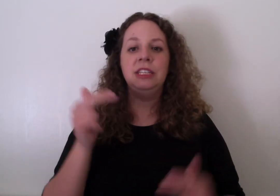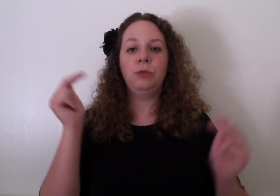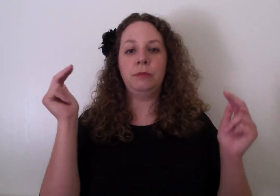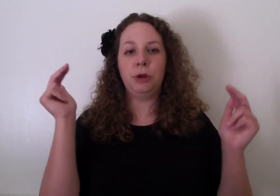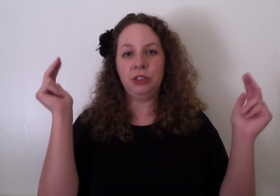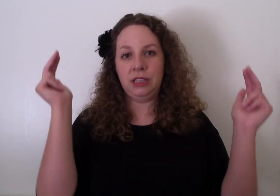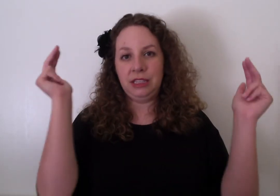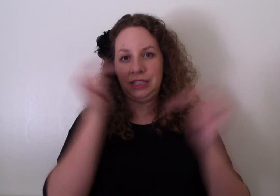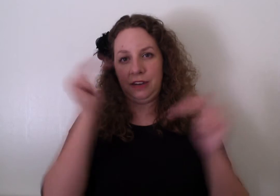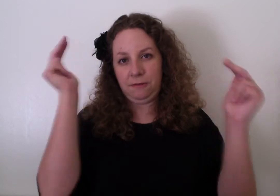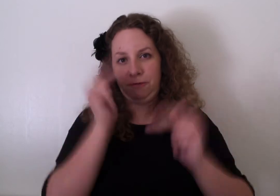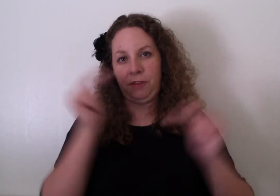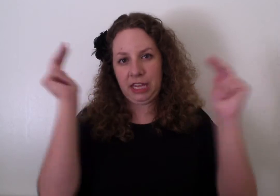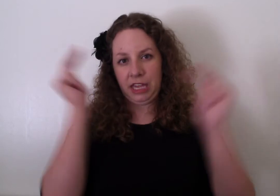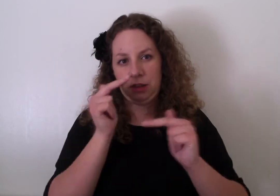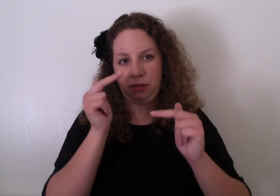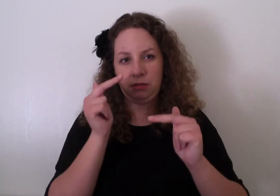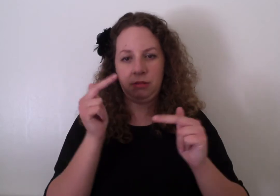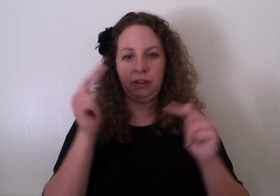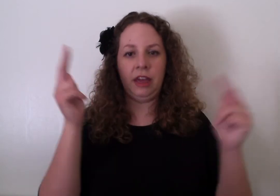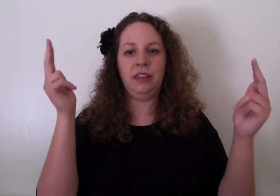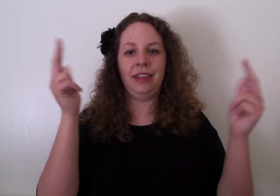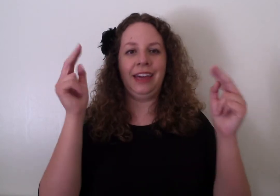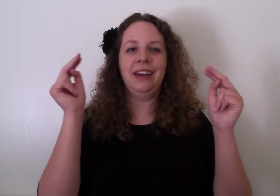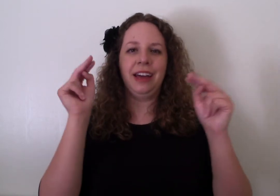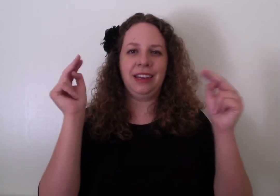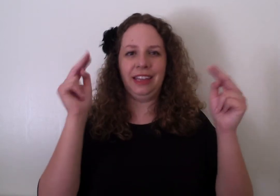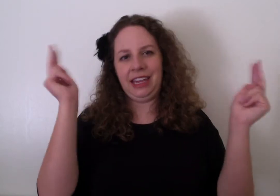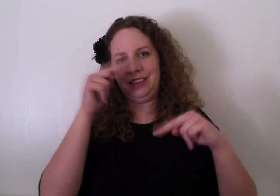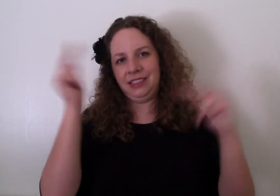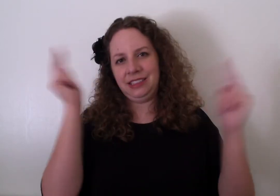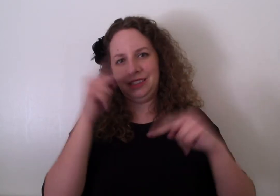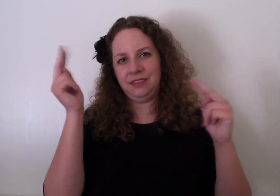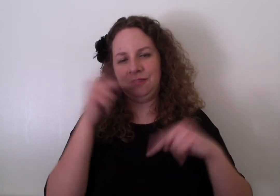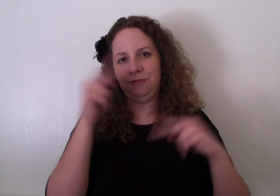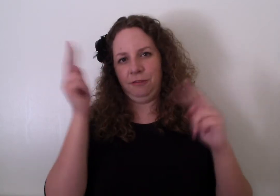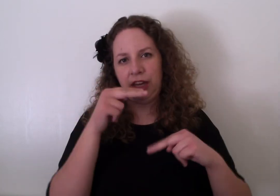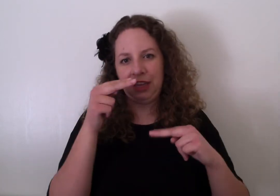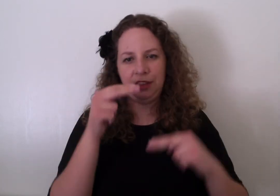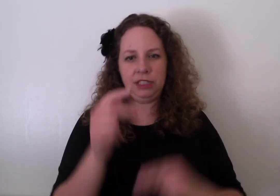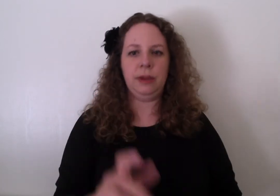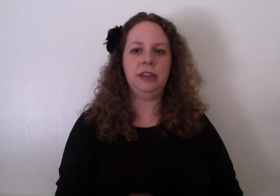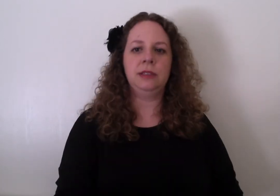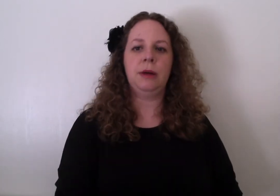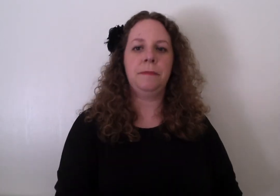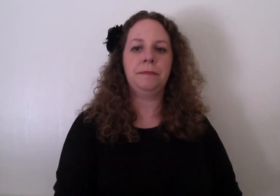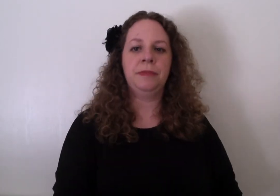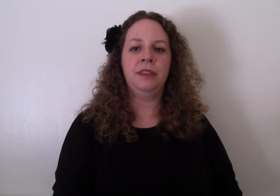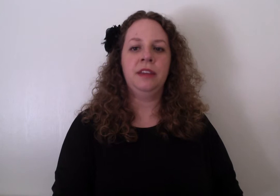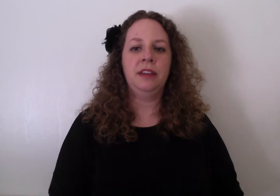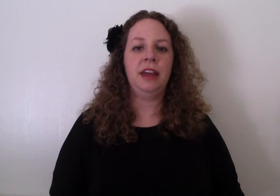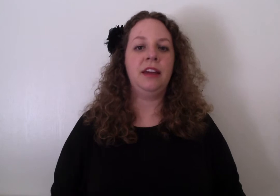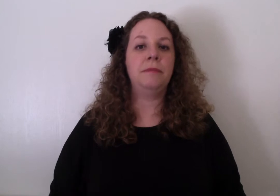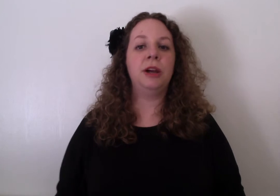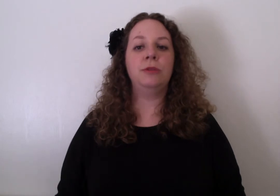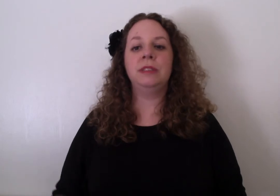one person sign funny. Okay, like kind of like ends, funny this way as well. Okay, compared with someone